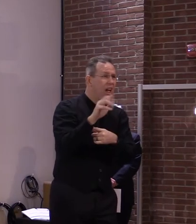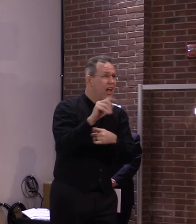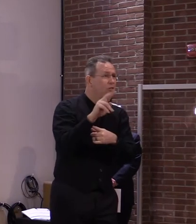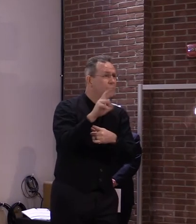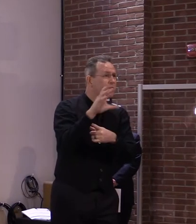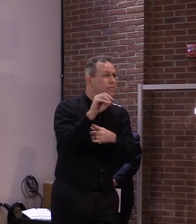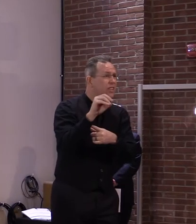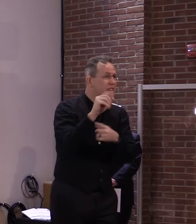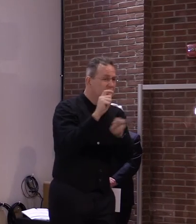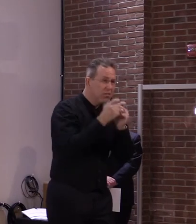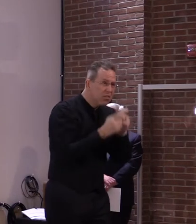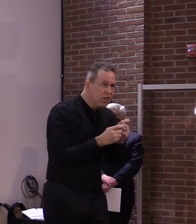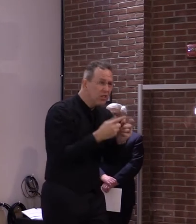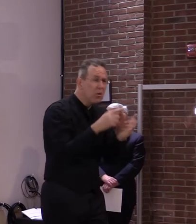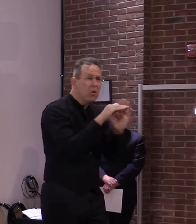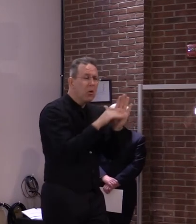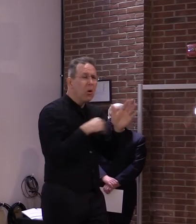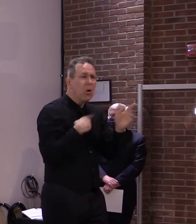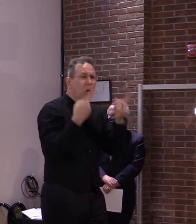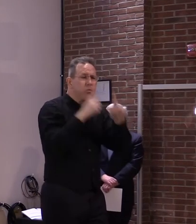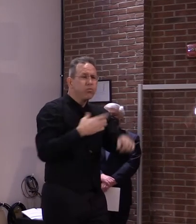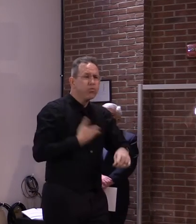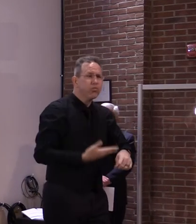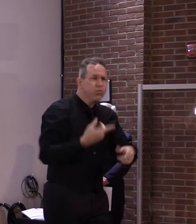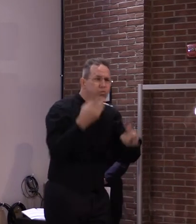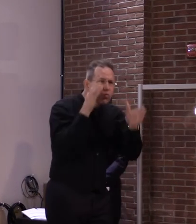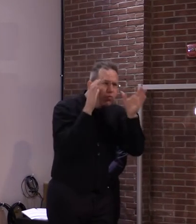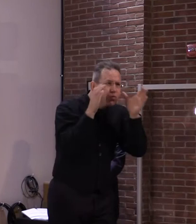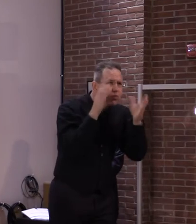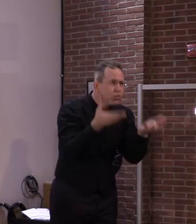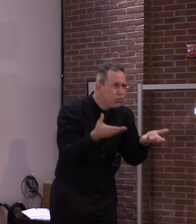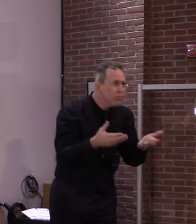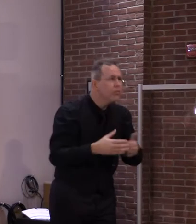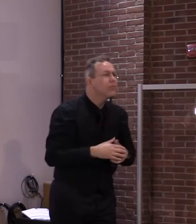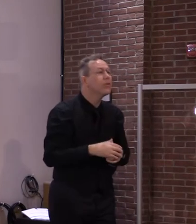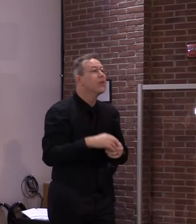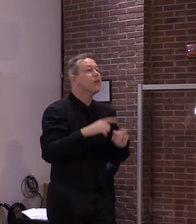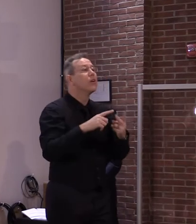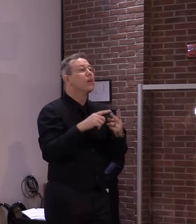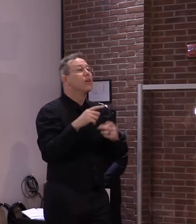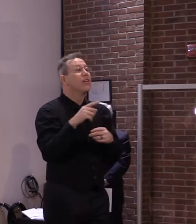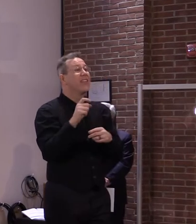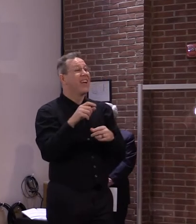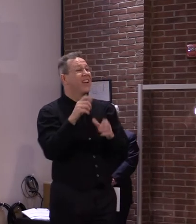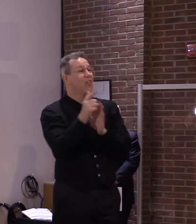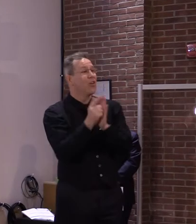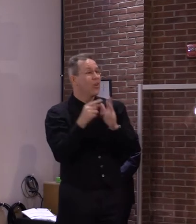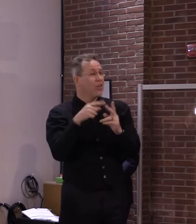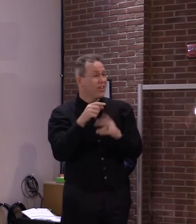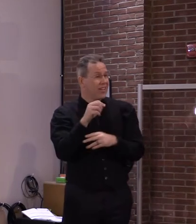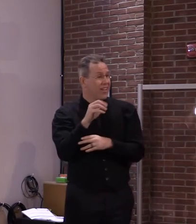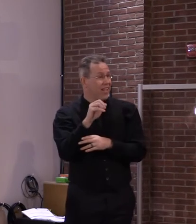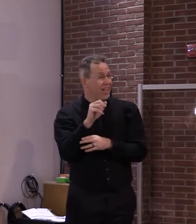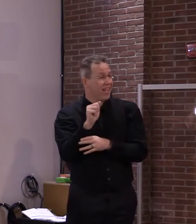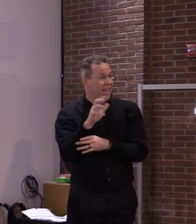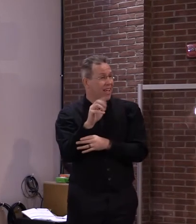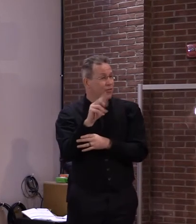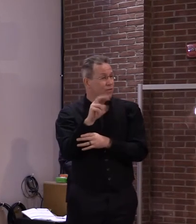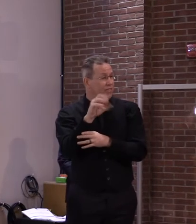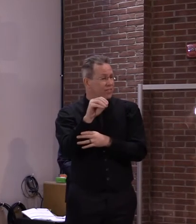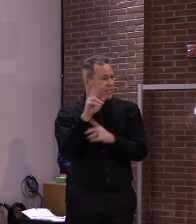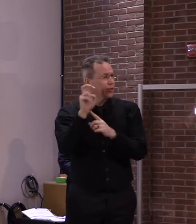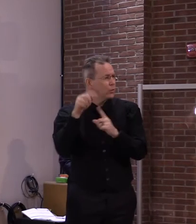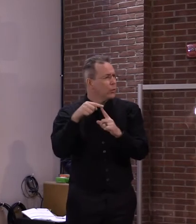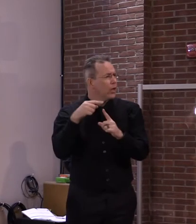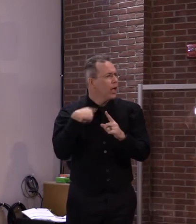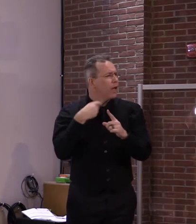the act 250 this is just one piece of a lot of a lot of need there we need to modernize act